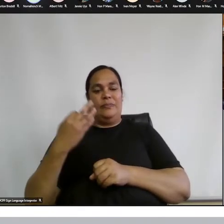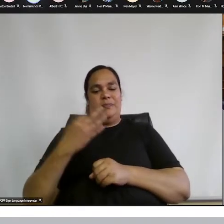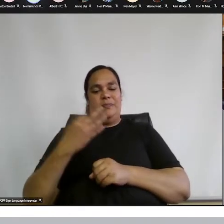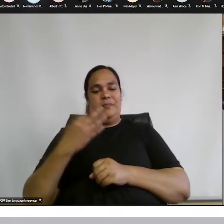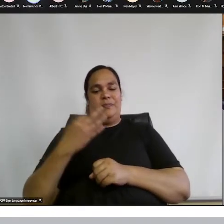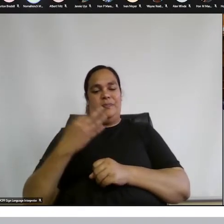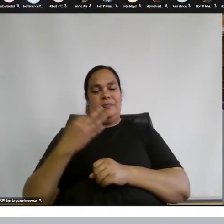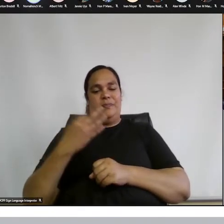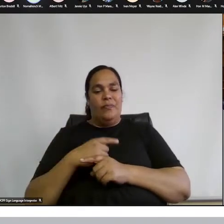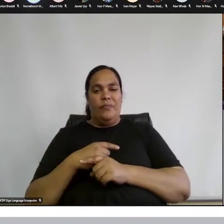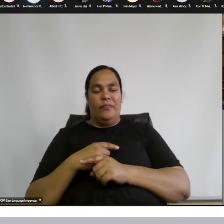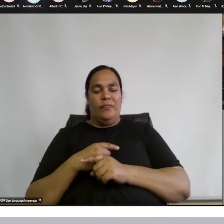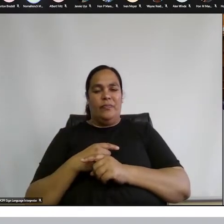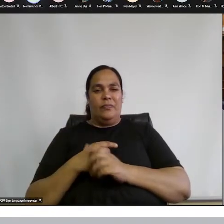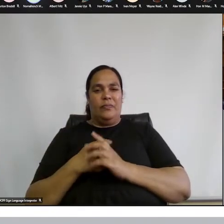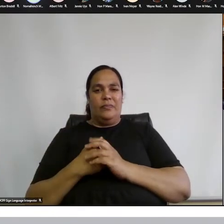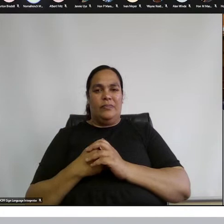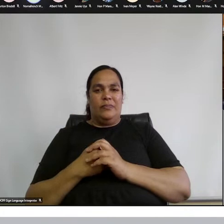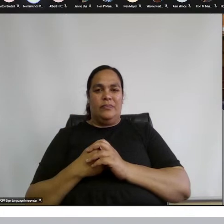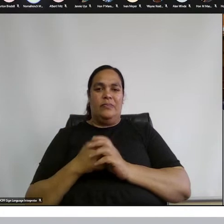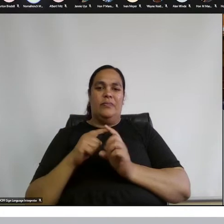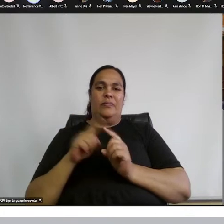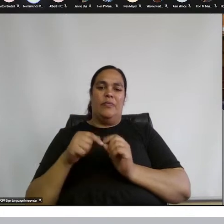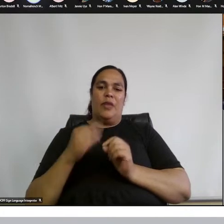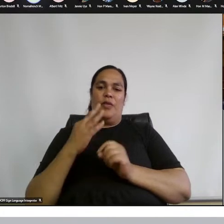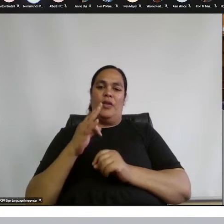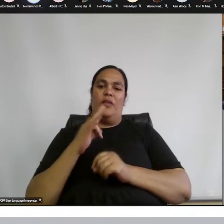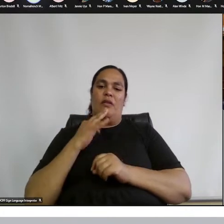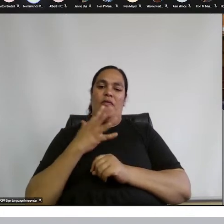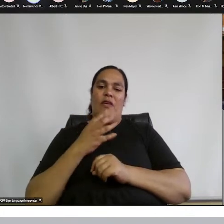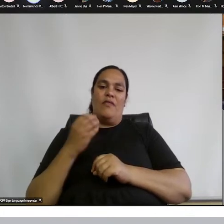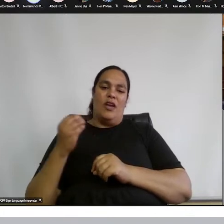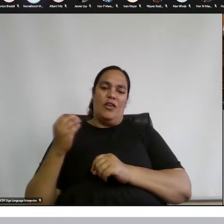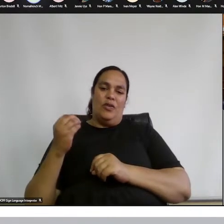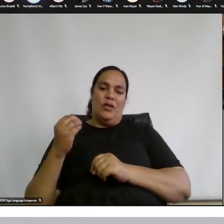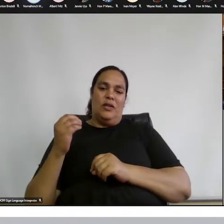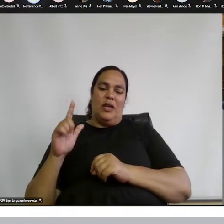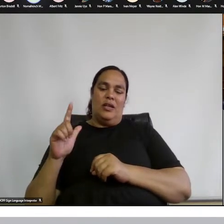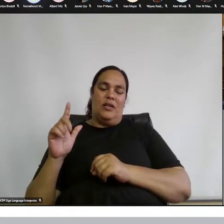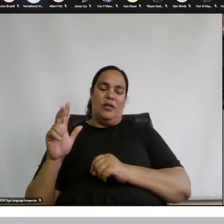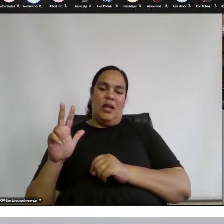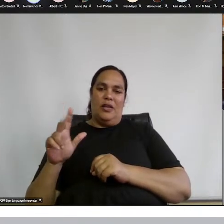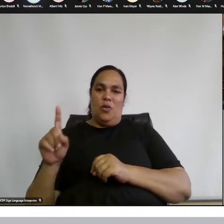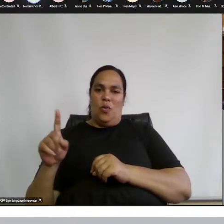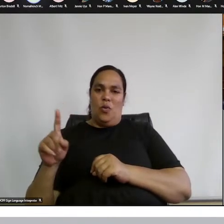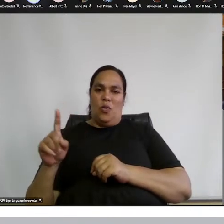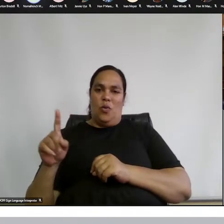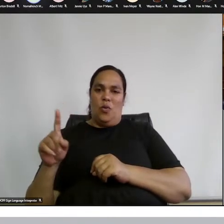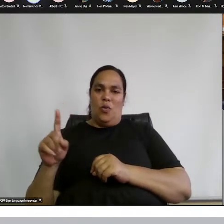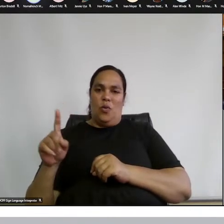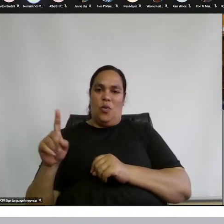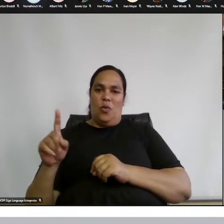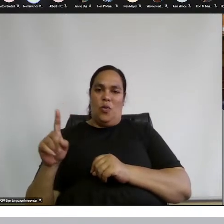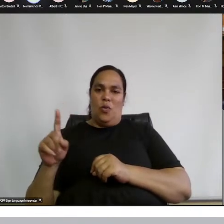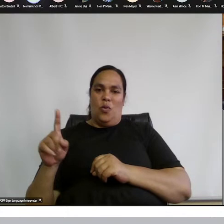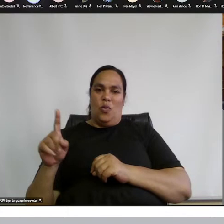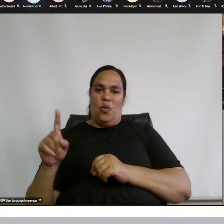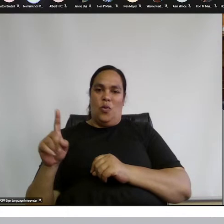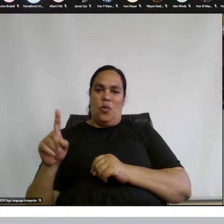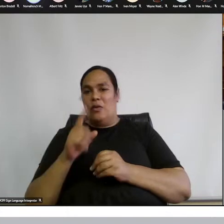our peak daily new cases, it was about 3,581. And then when you calculate the 30%, it gives you